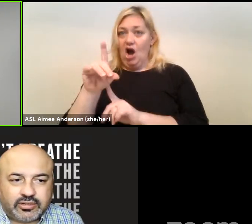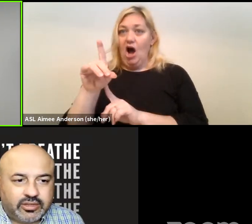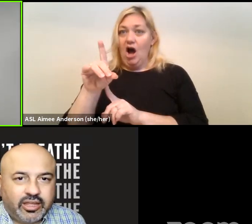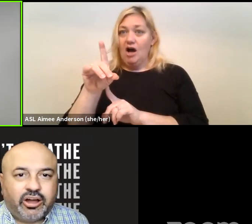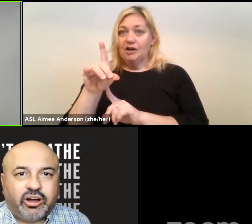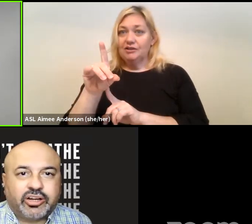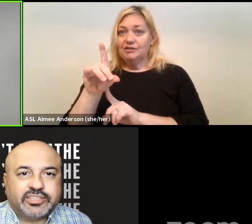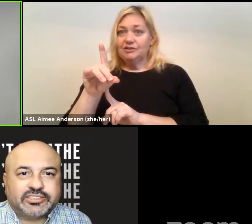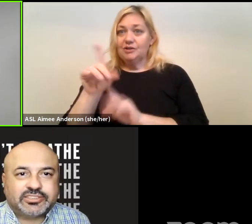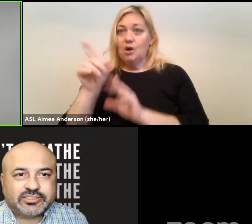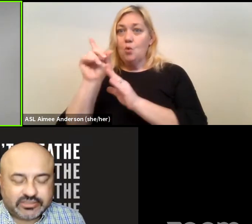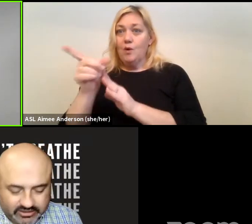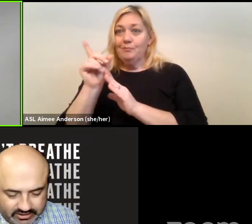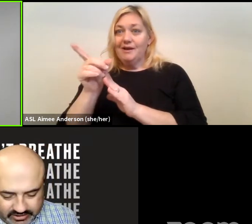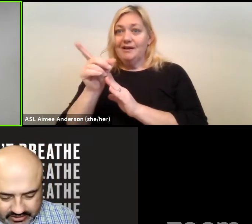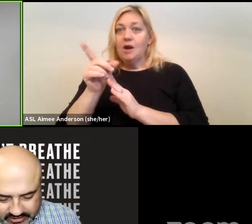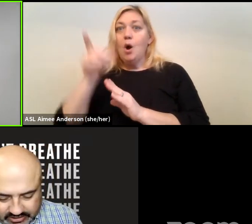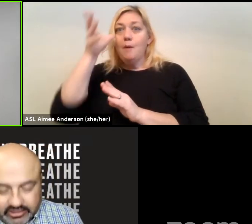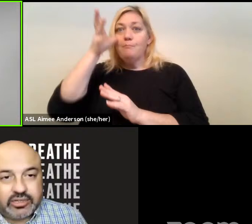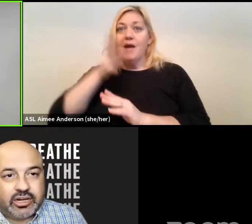1 minute. All right.